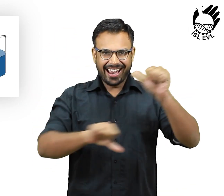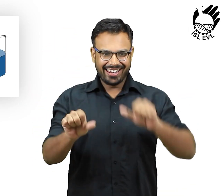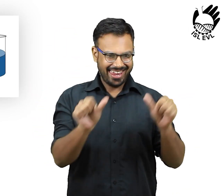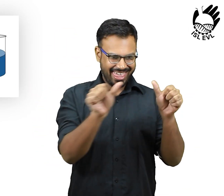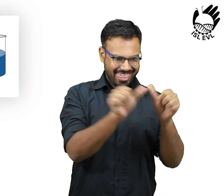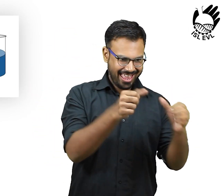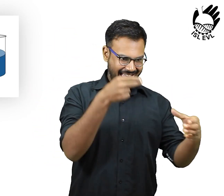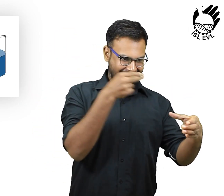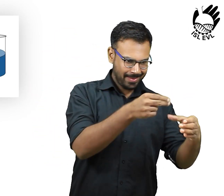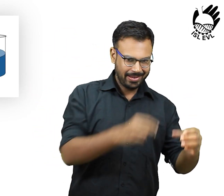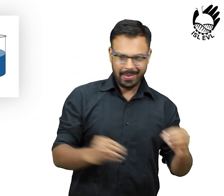Label the two